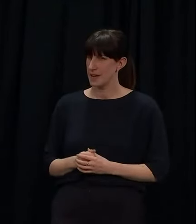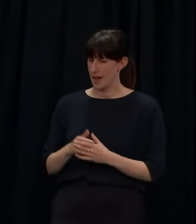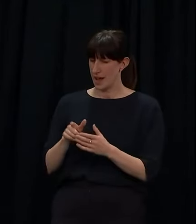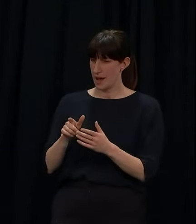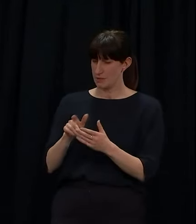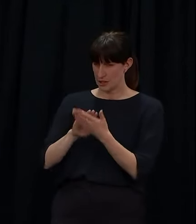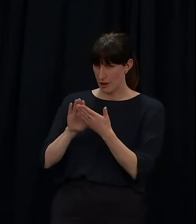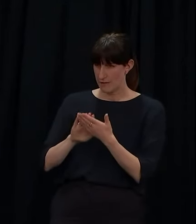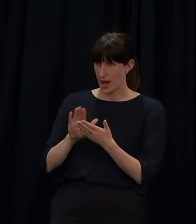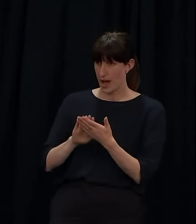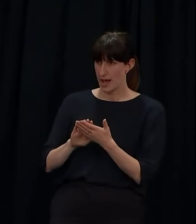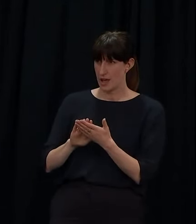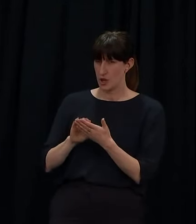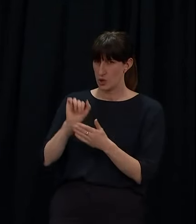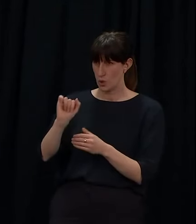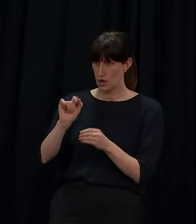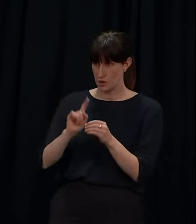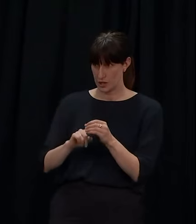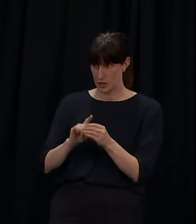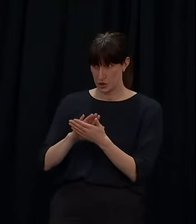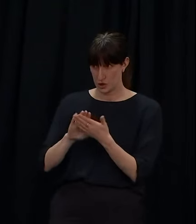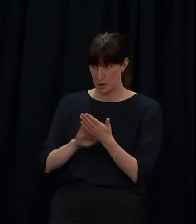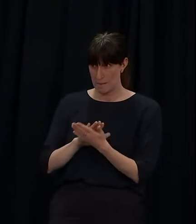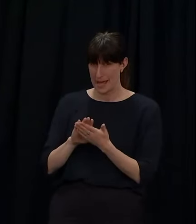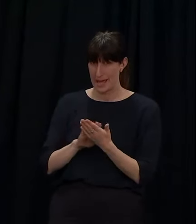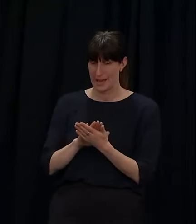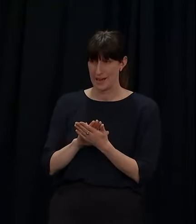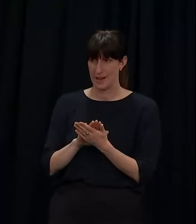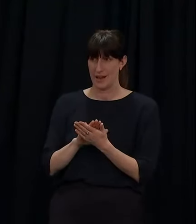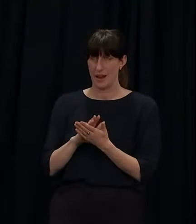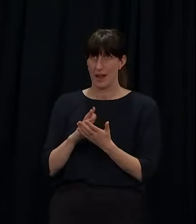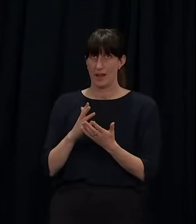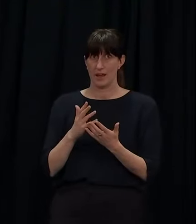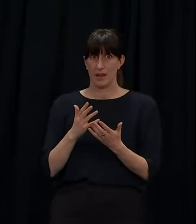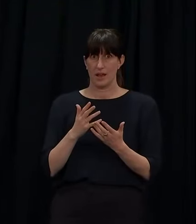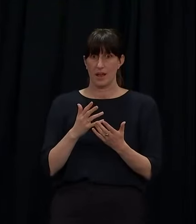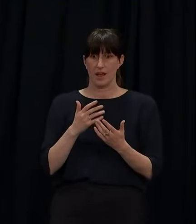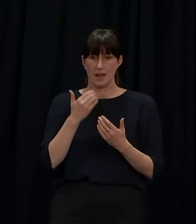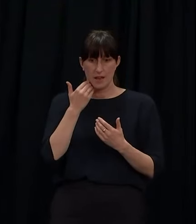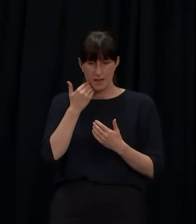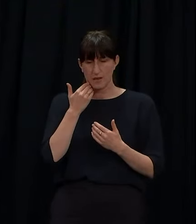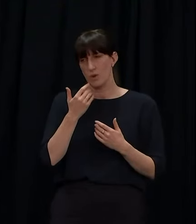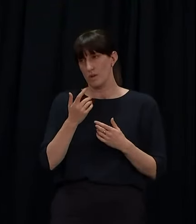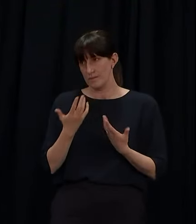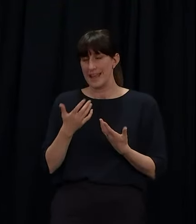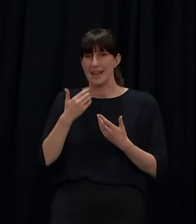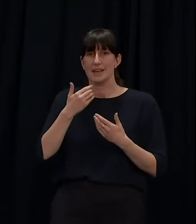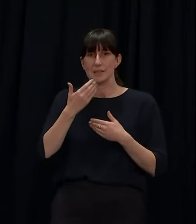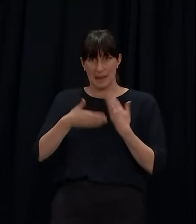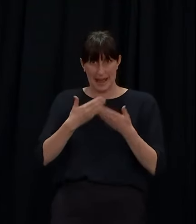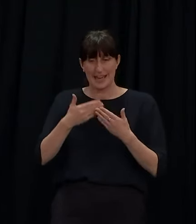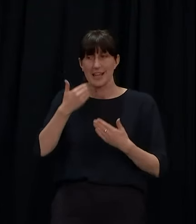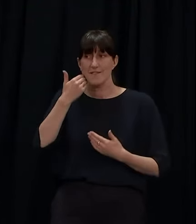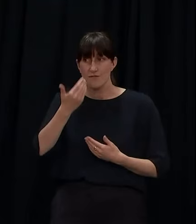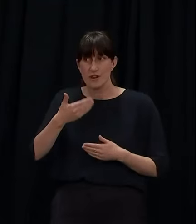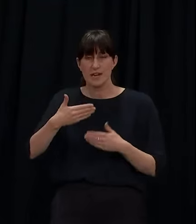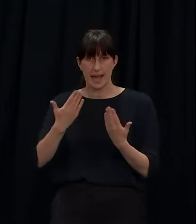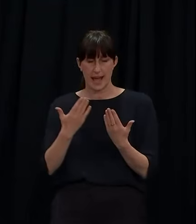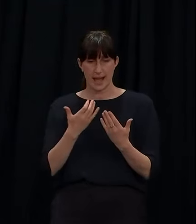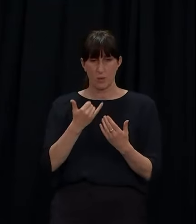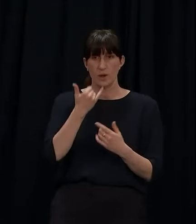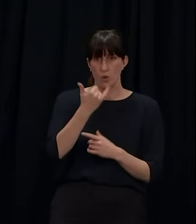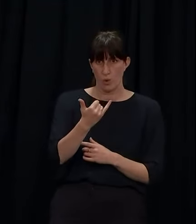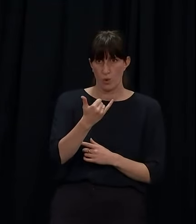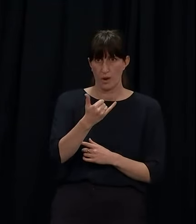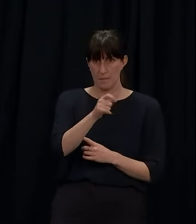For some of those contacts, they will be contacted on a regular basis because they'll be triaged as being individuals that may be symptomatic,